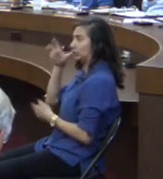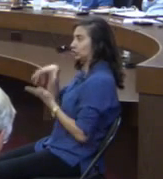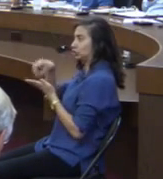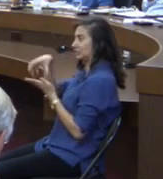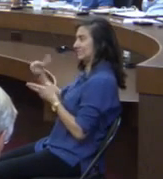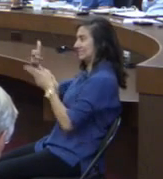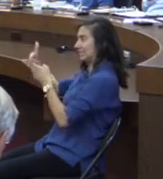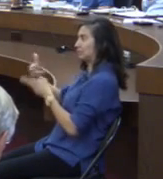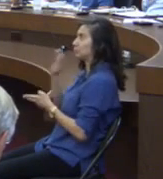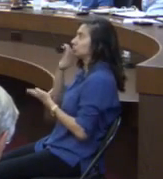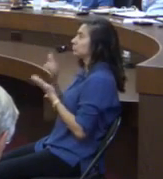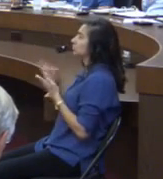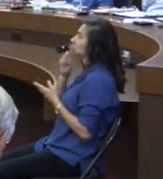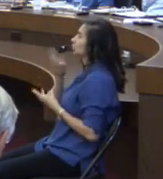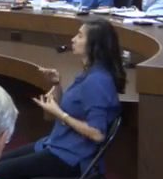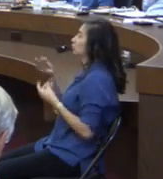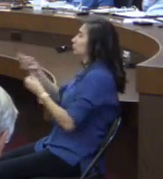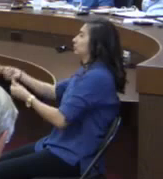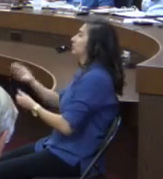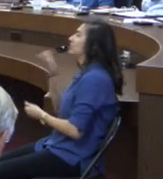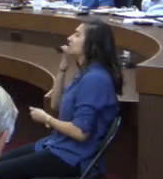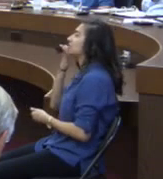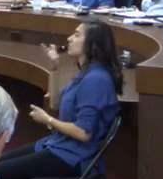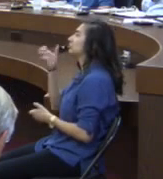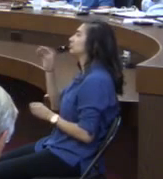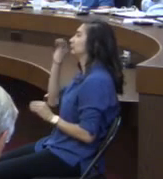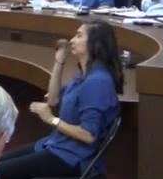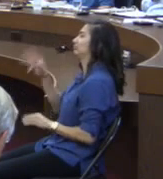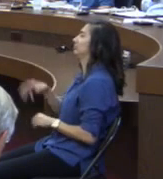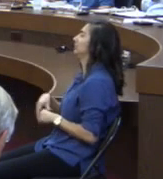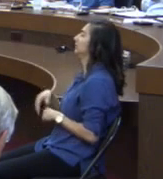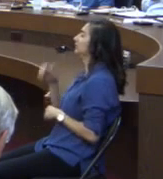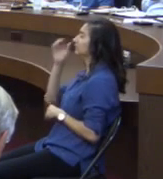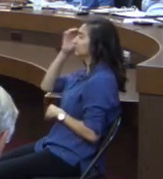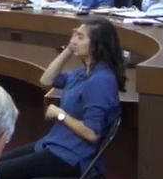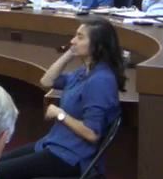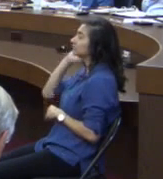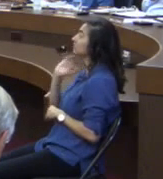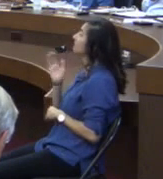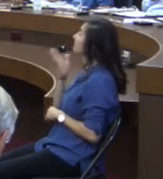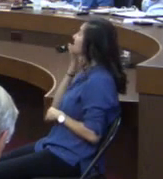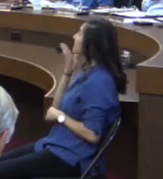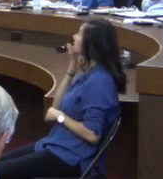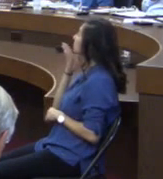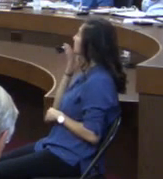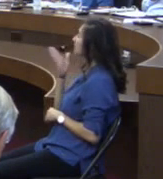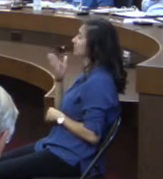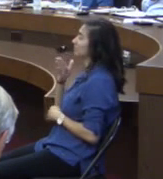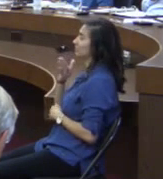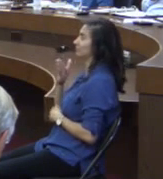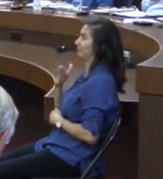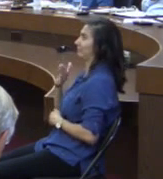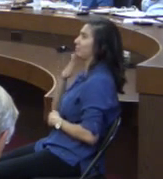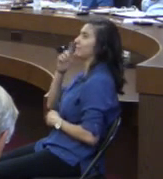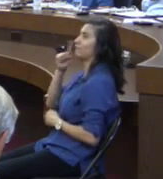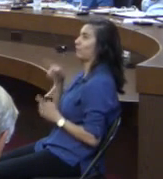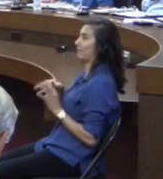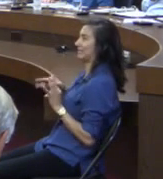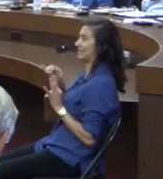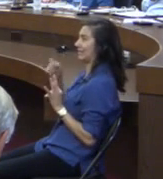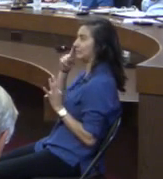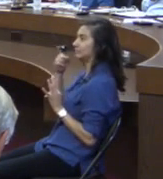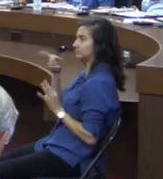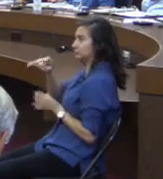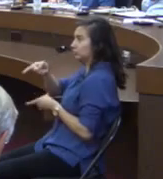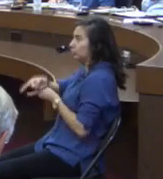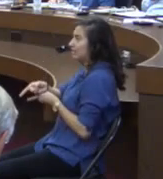and it all went very well. I want to make sure to put that out there. Thank you. I'm glad you did mention that, because you're